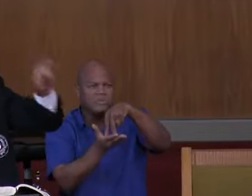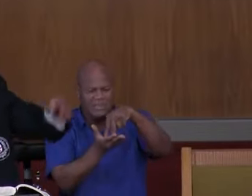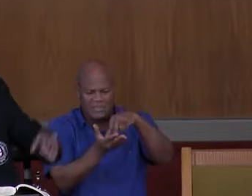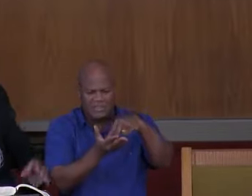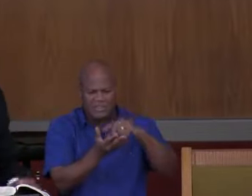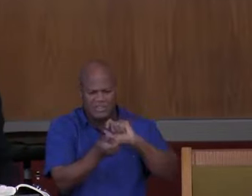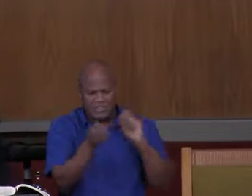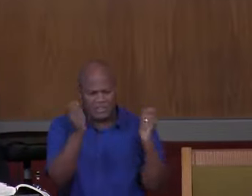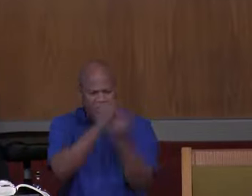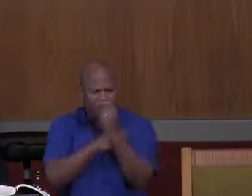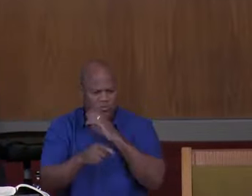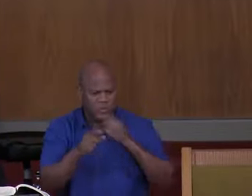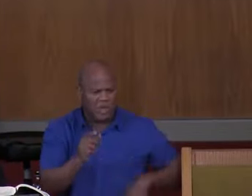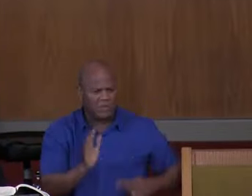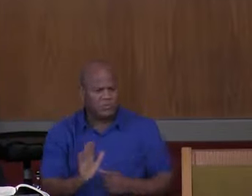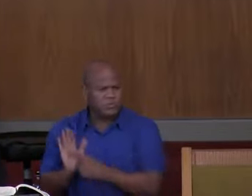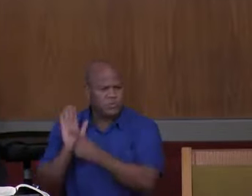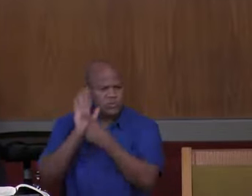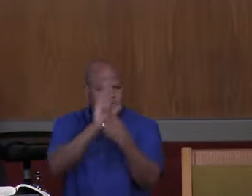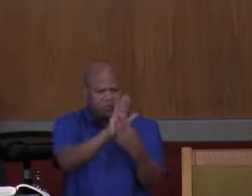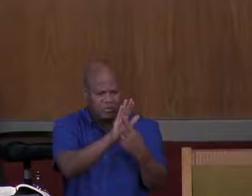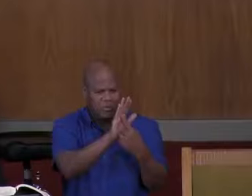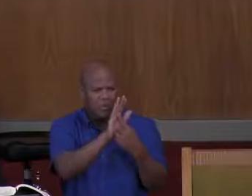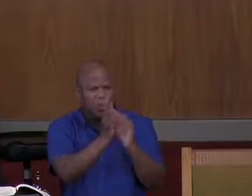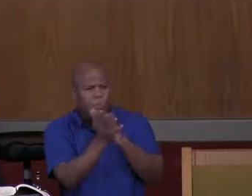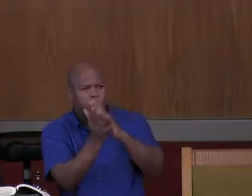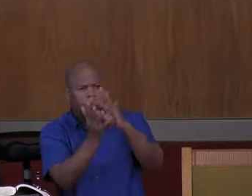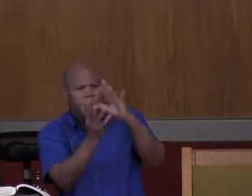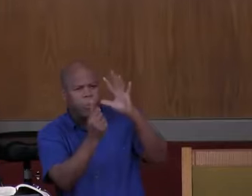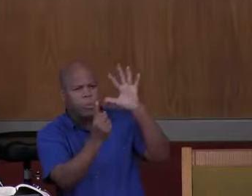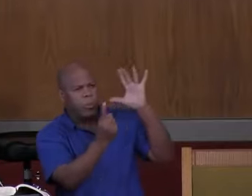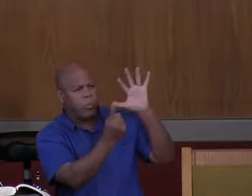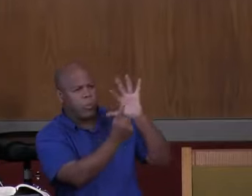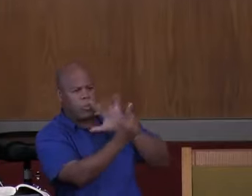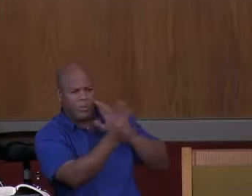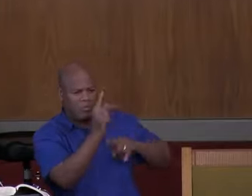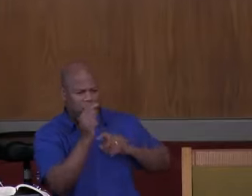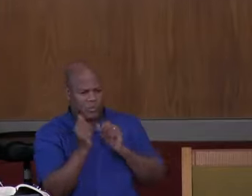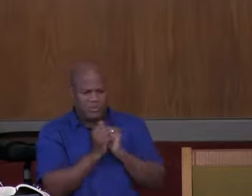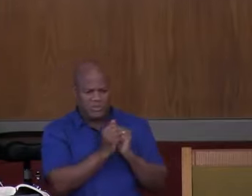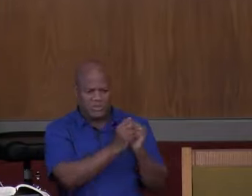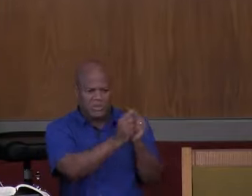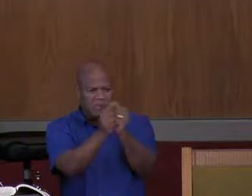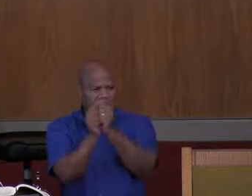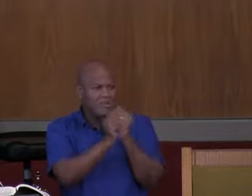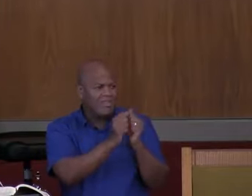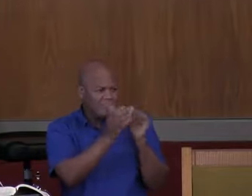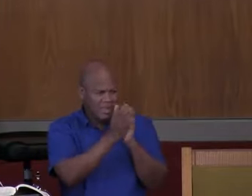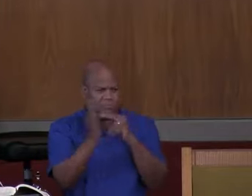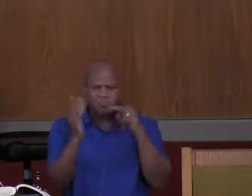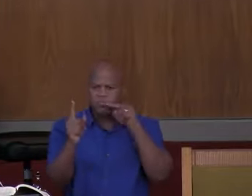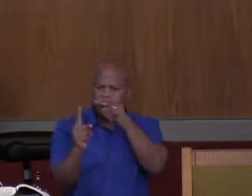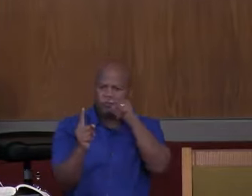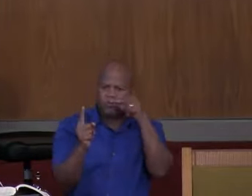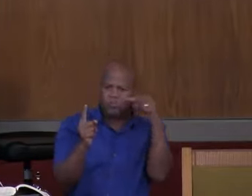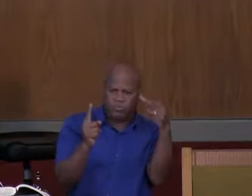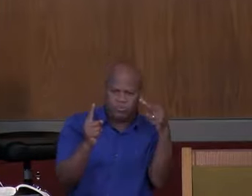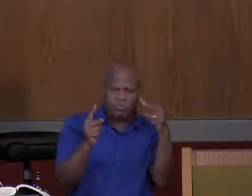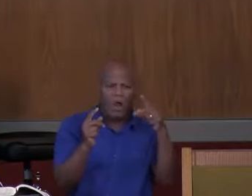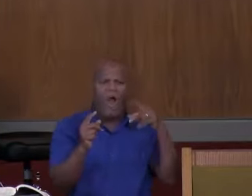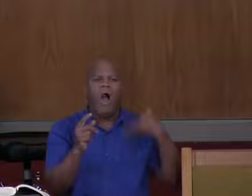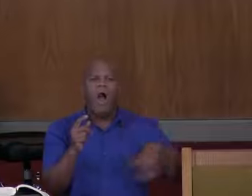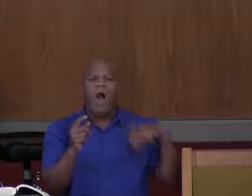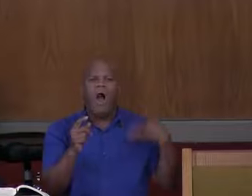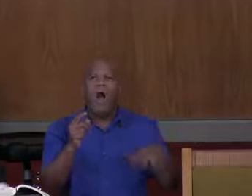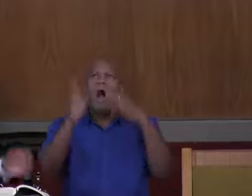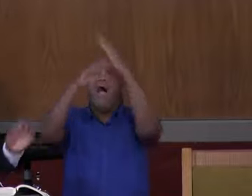in his glory to those that were with him. It was a visual representation of heaven meeting earth, not only at